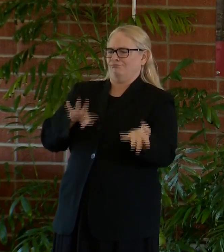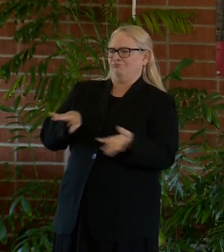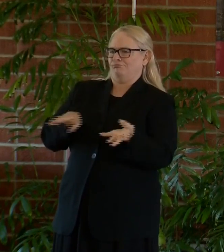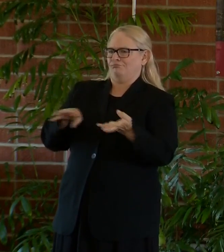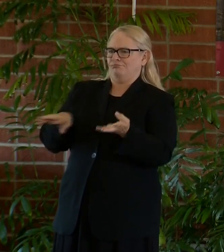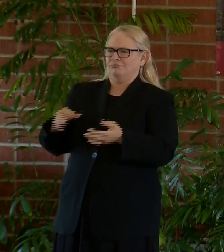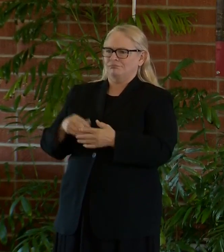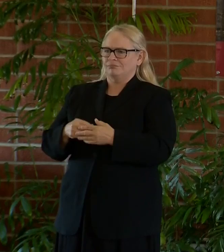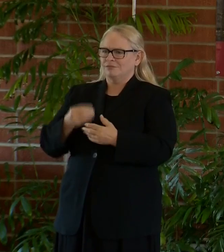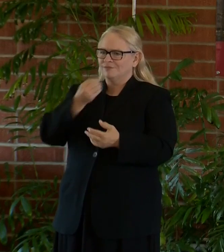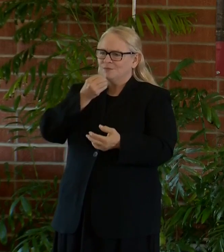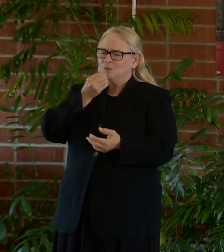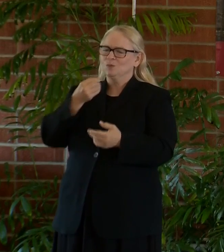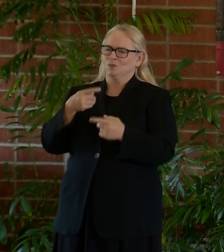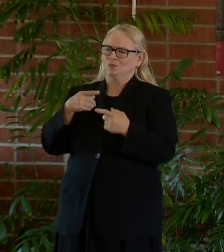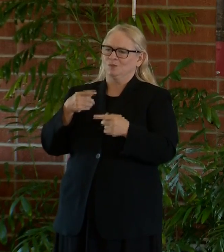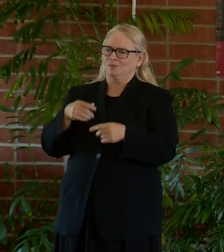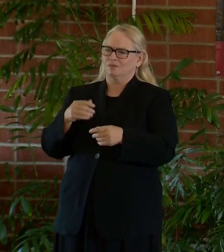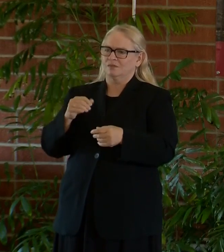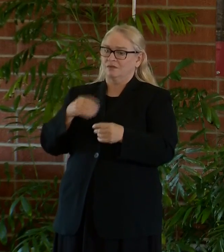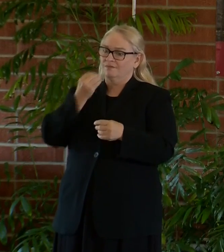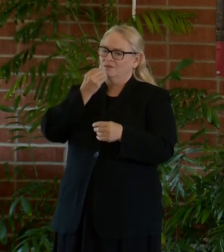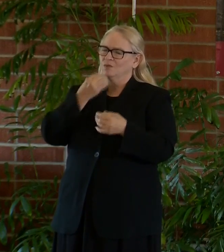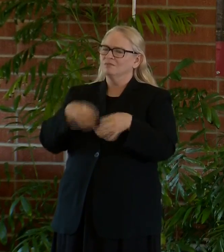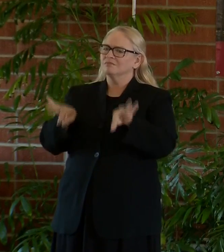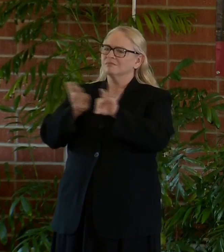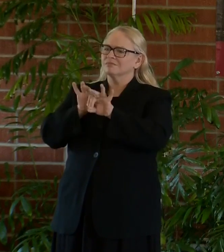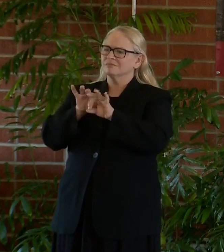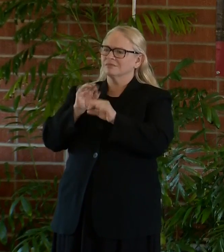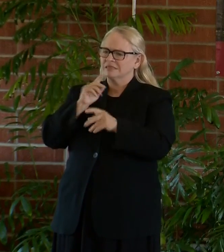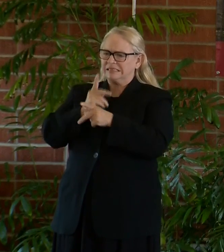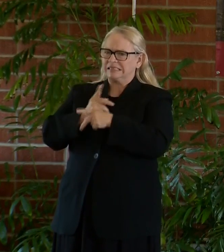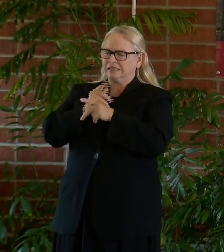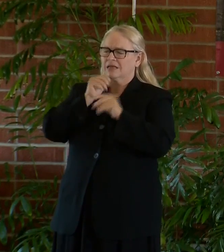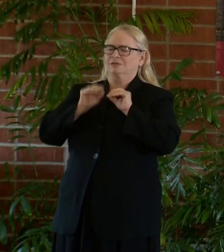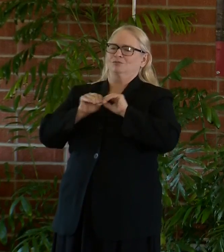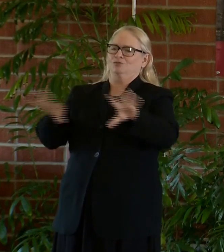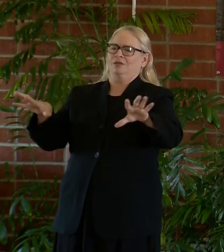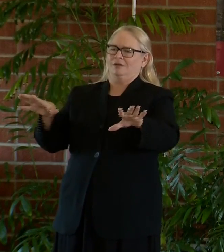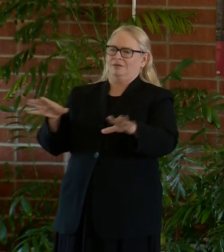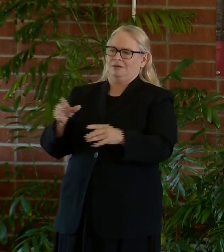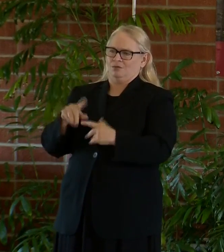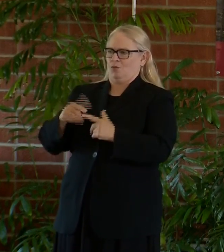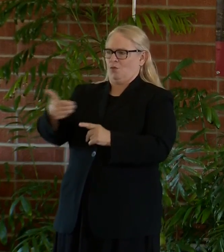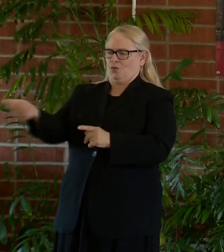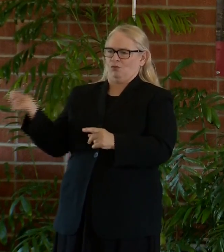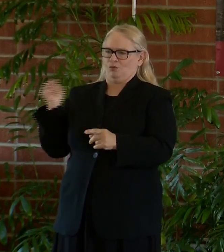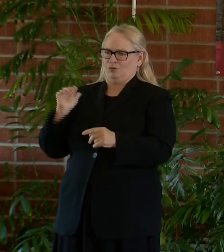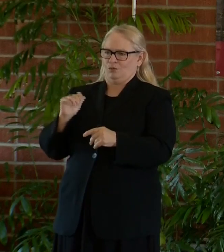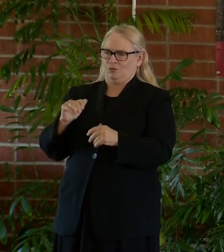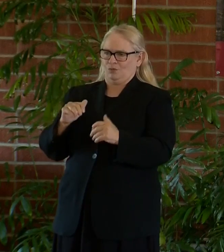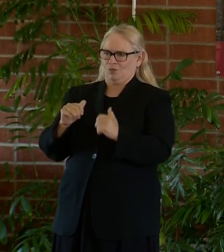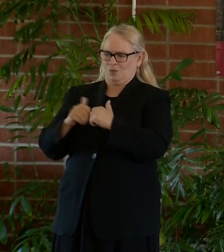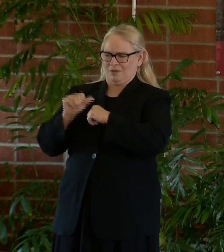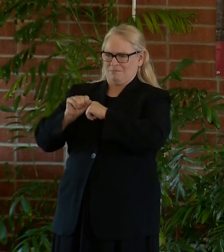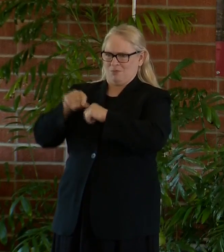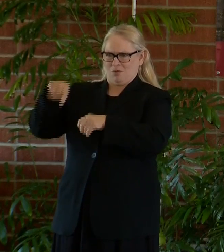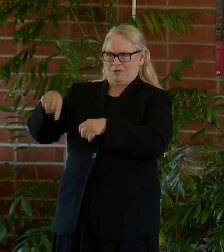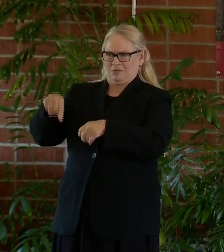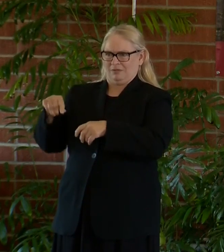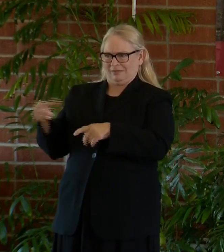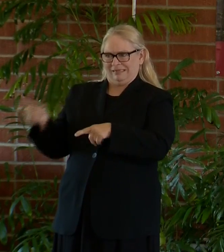much community spread, the likelihood of transmission of COVID-19 is relatively